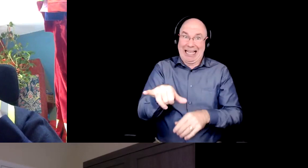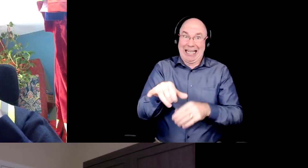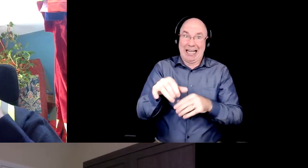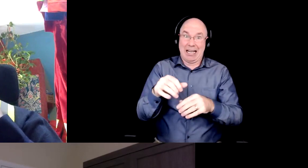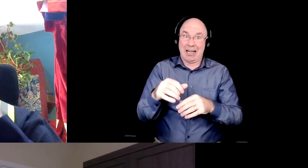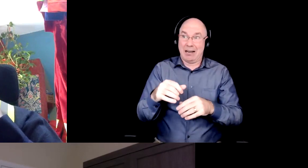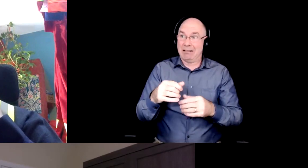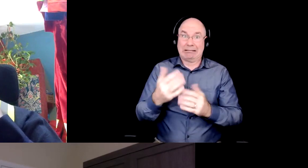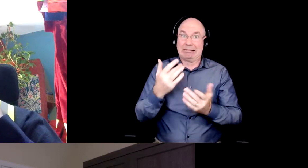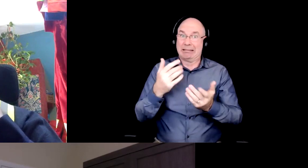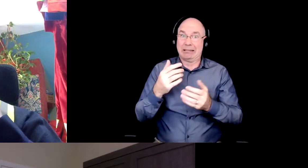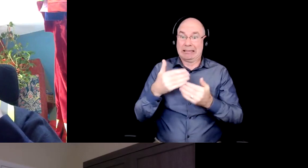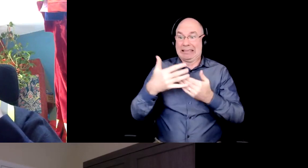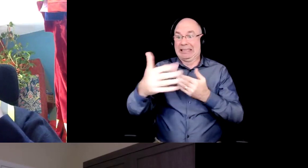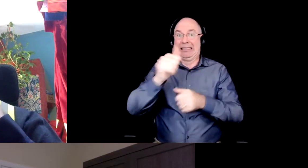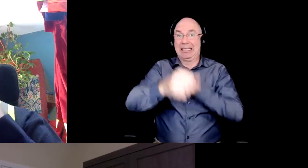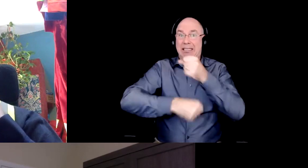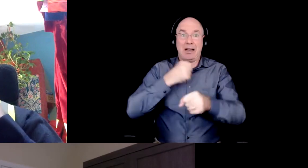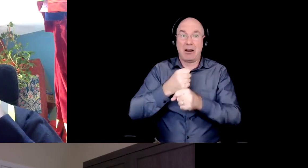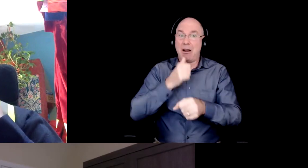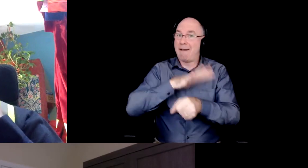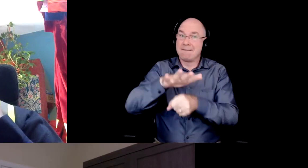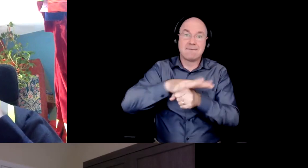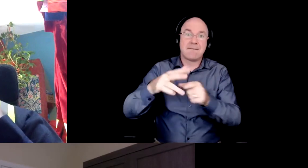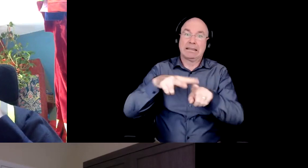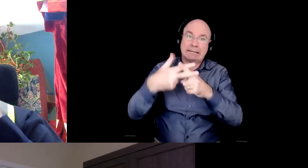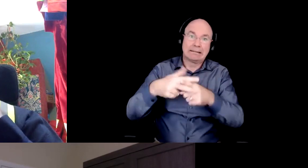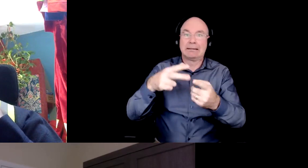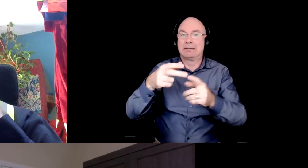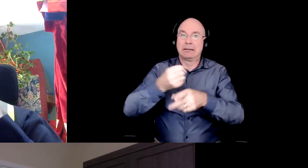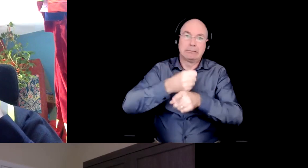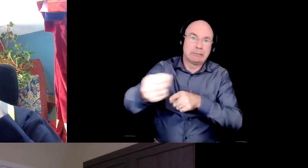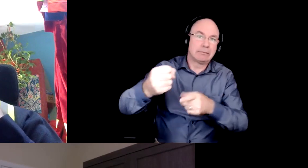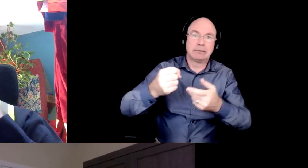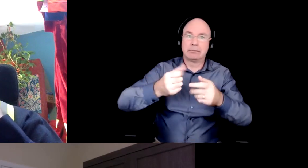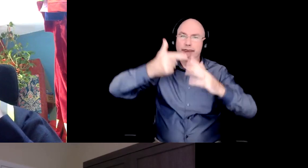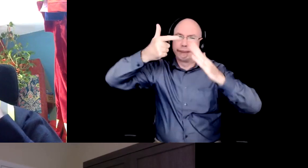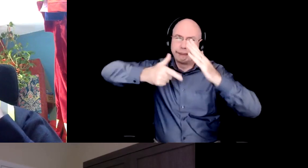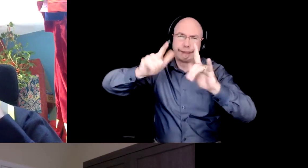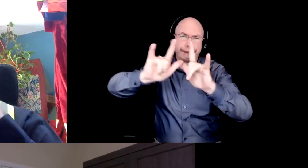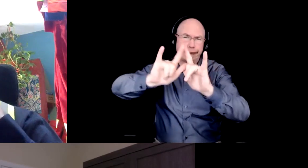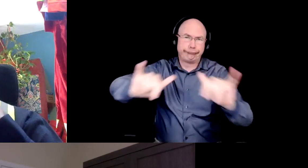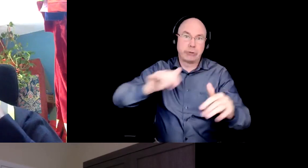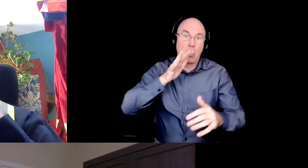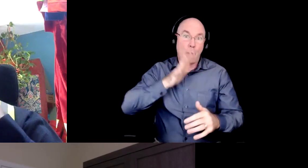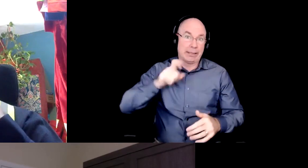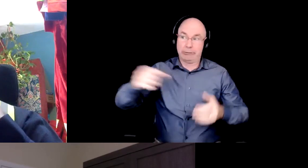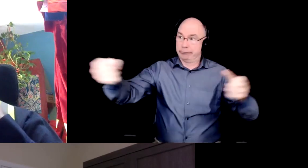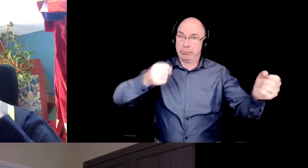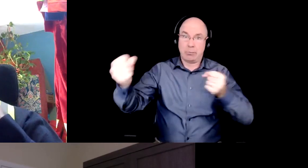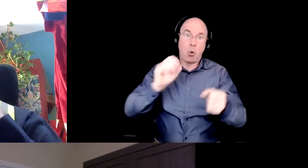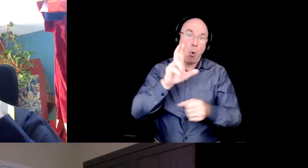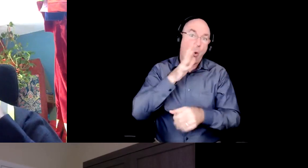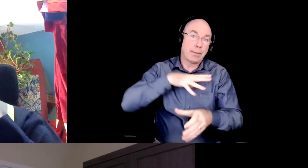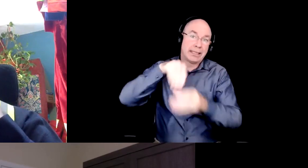labor shortage coming up in the next 10 years. So companies that can really embrace their tradeswomen and their women in STEM have a